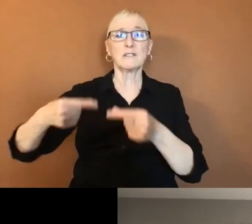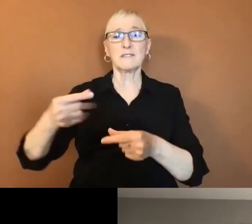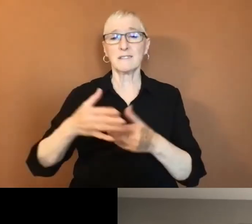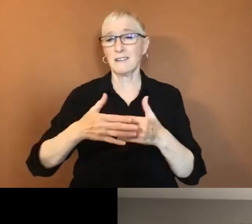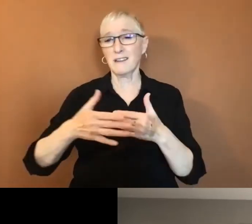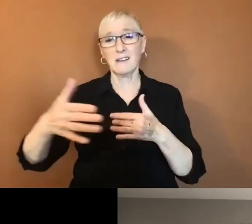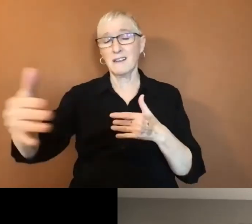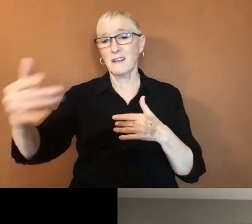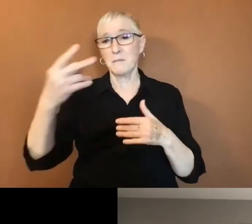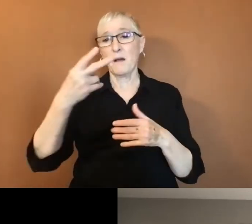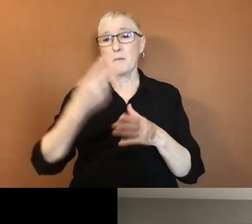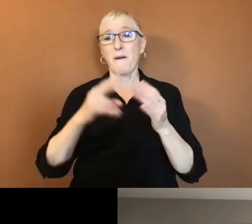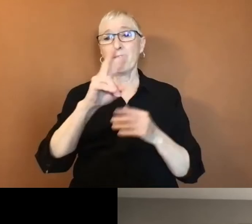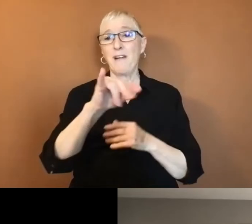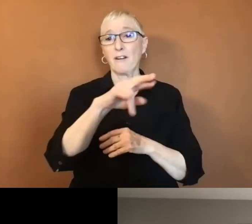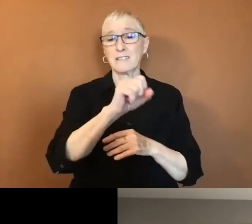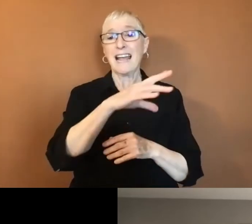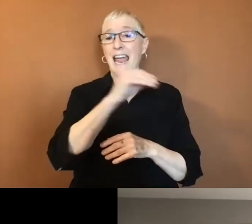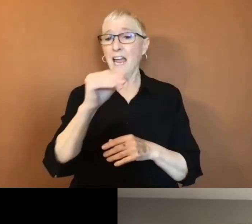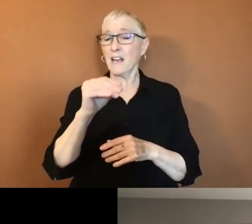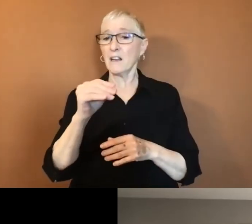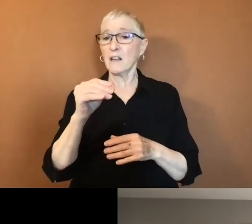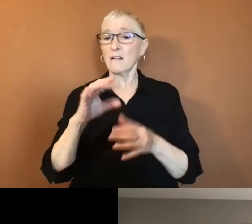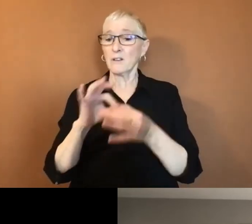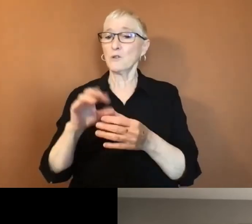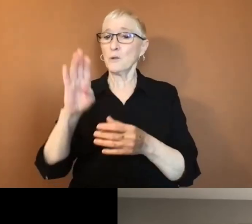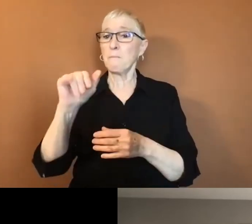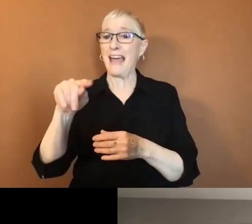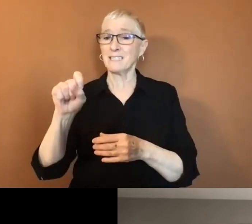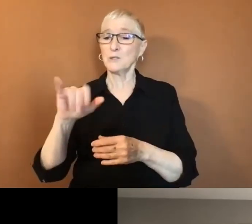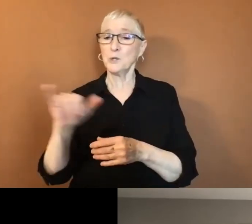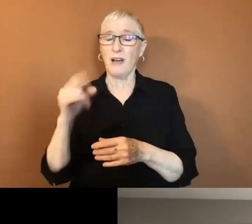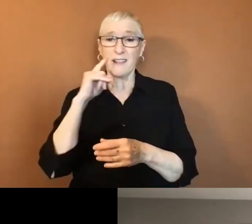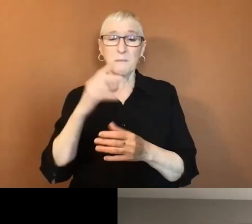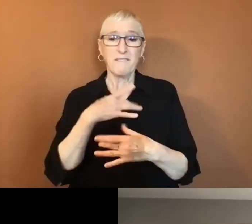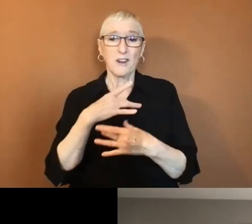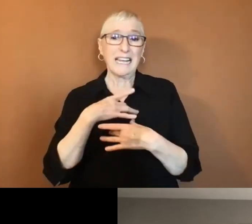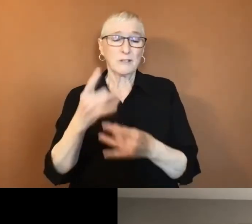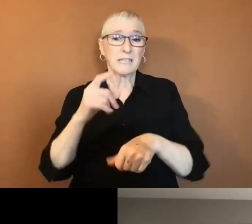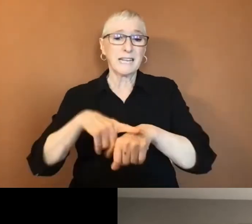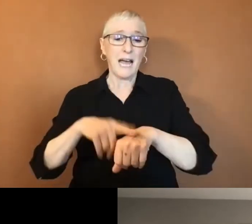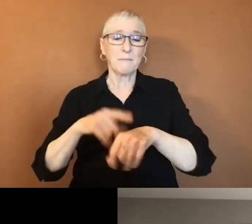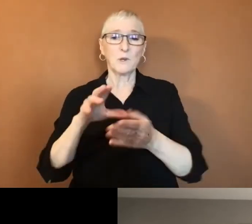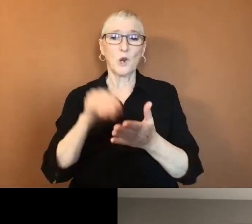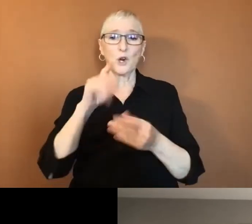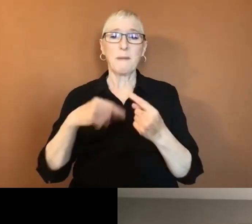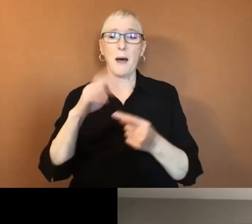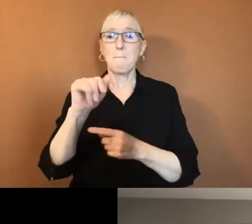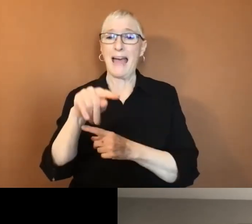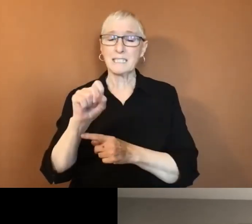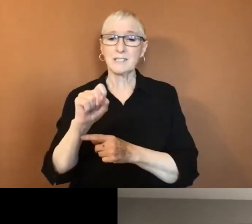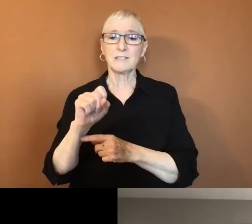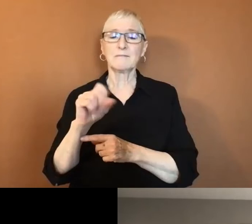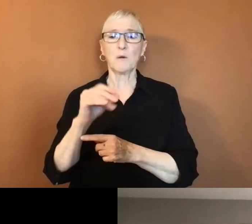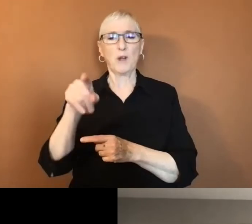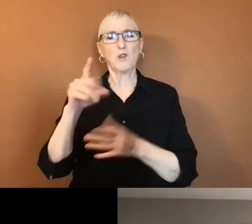both the virus, but also potentially around the bats. So I think it could be a really interesting time to learn about bats and what you were